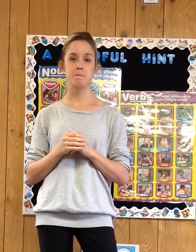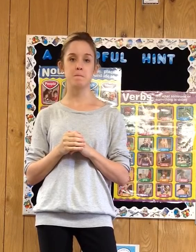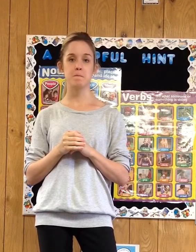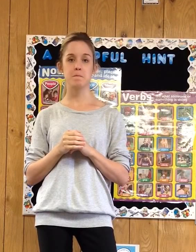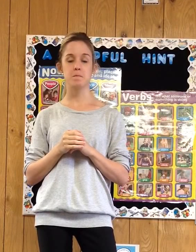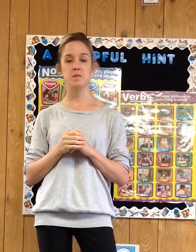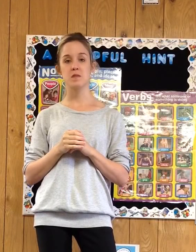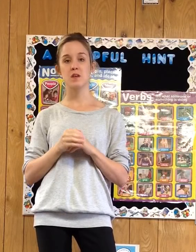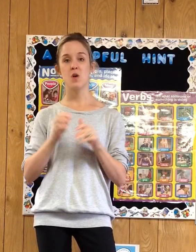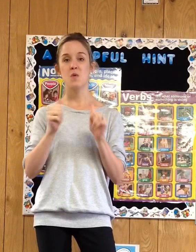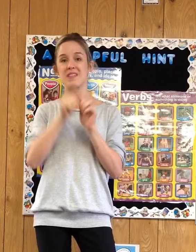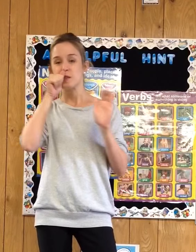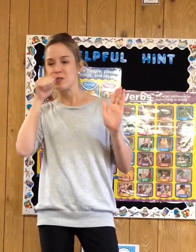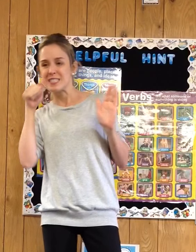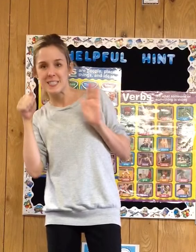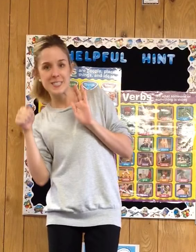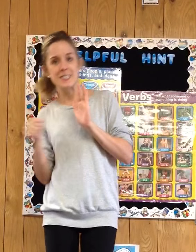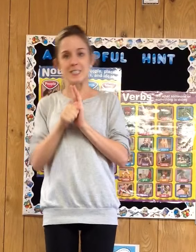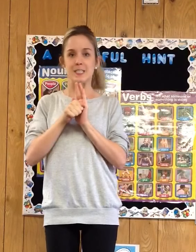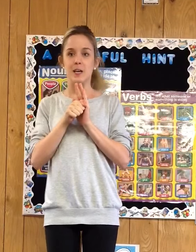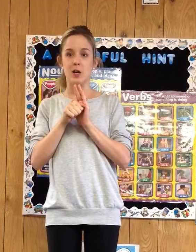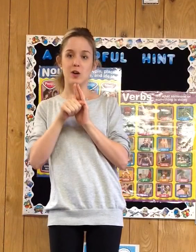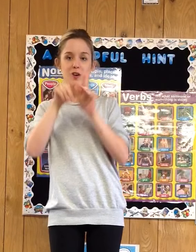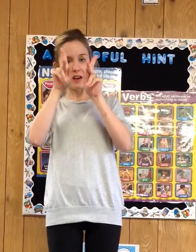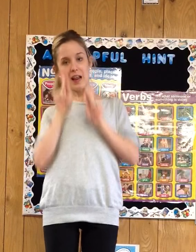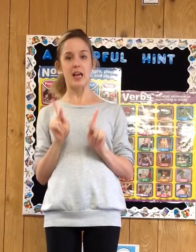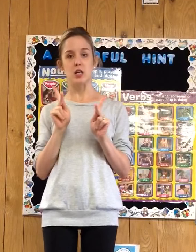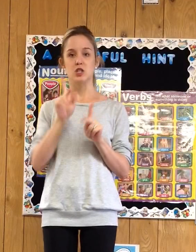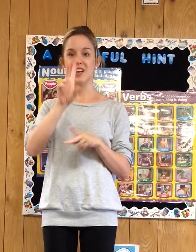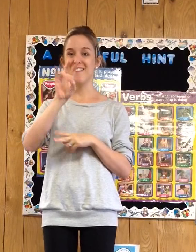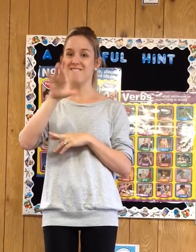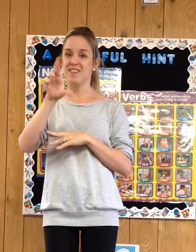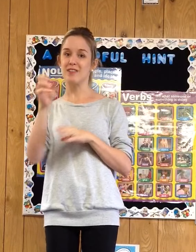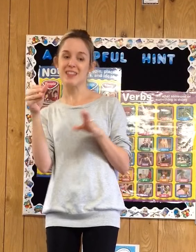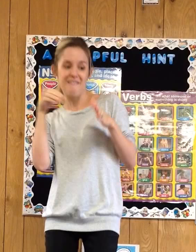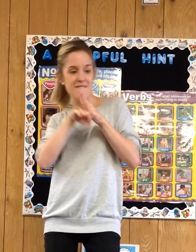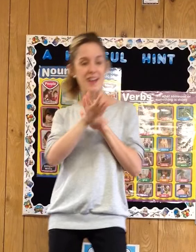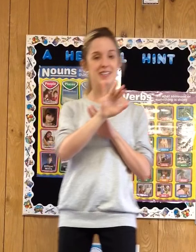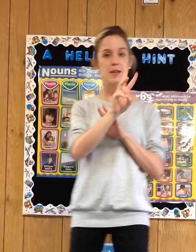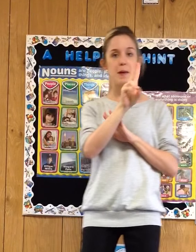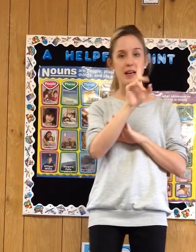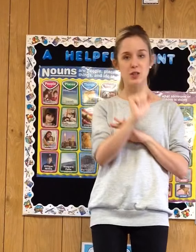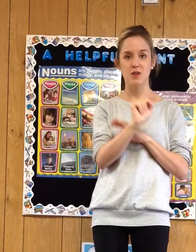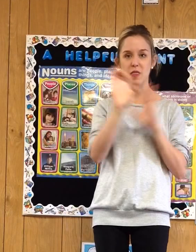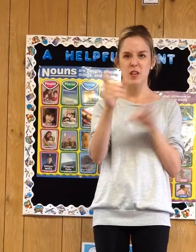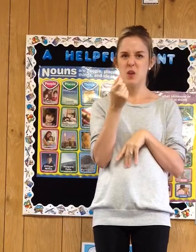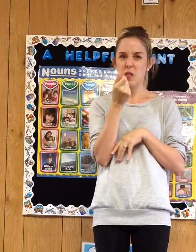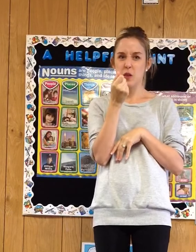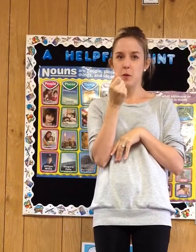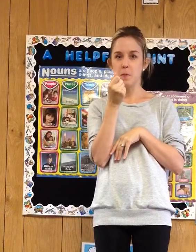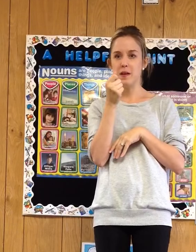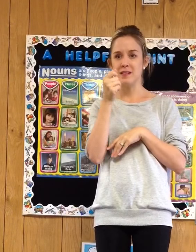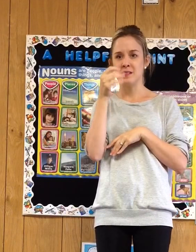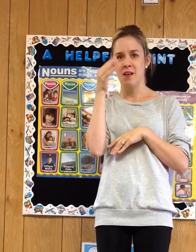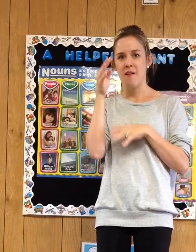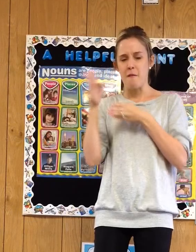When a secret agent virus infects a bacterium, they do a little espionage.